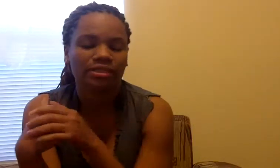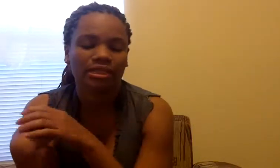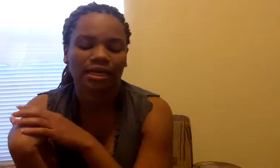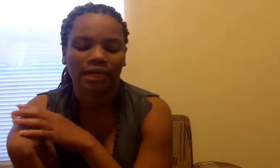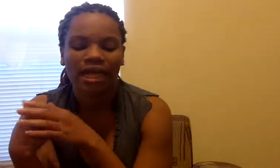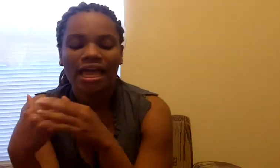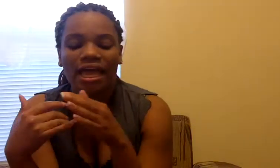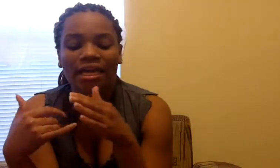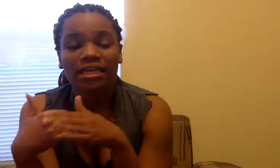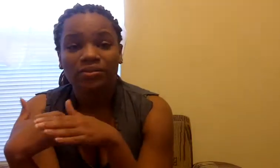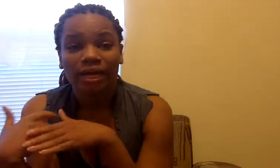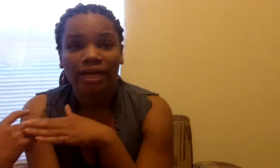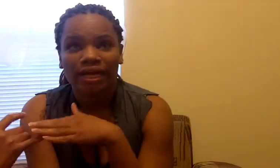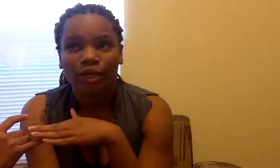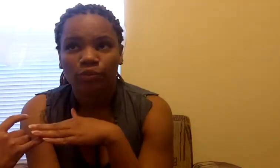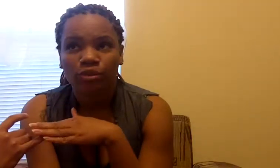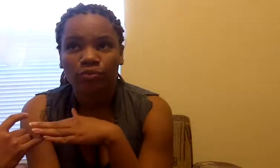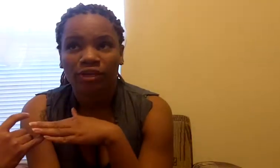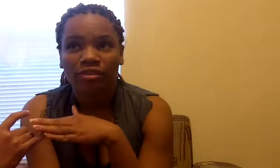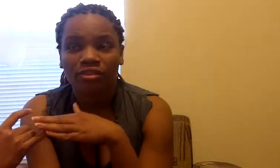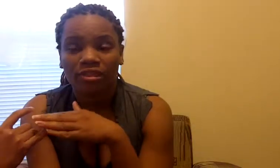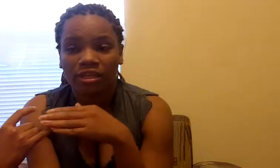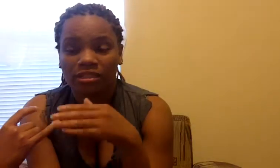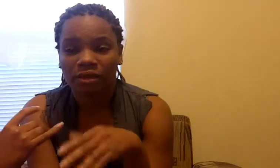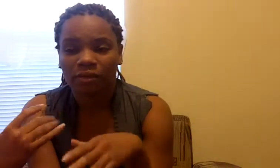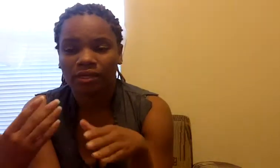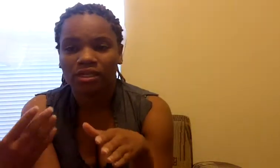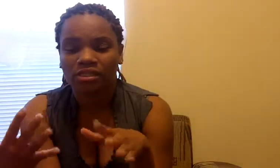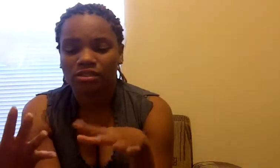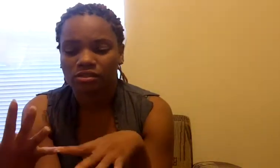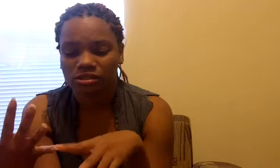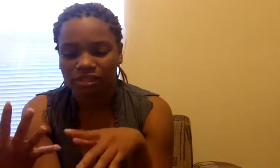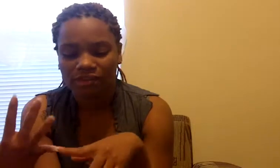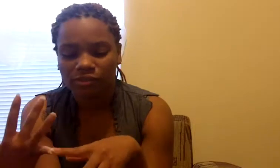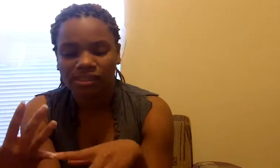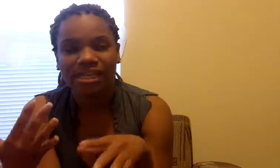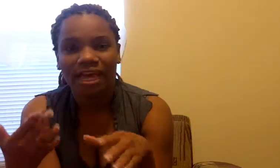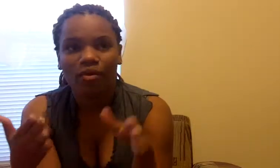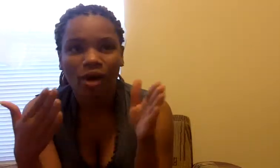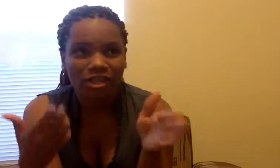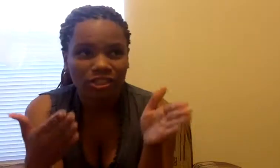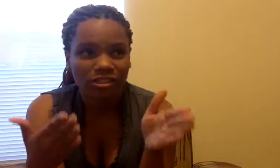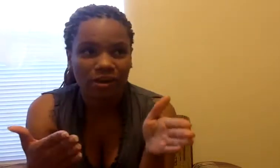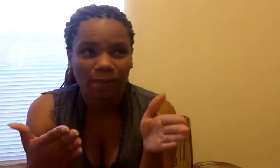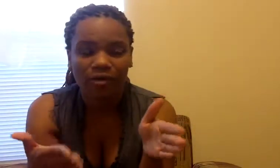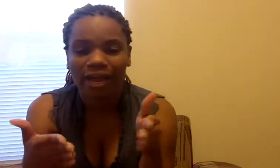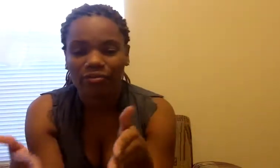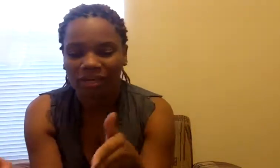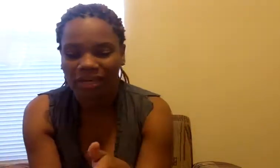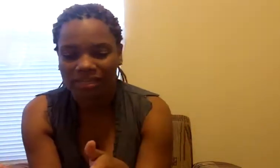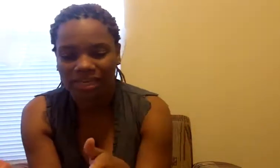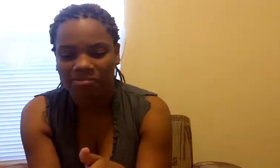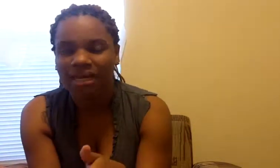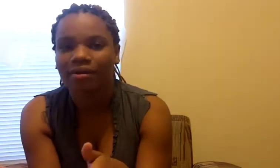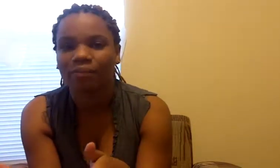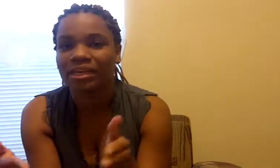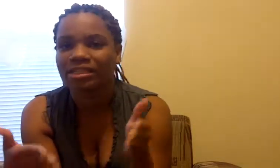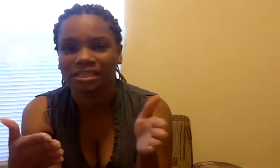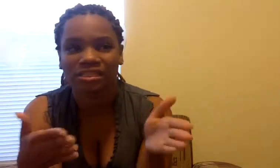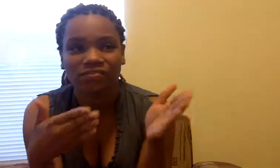things like that. And this way it helps with the interpreter, because the deaf students can't watch an interpreter and read at the same time, because it is a